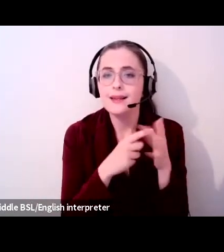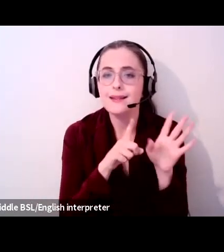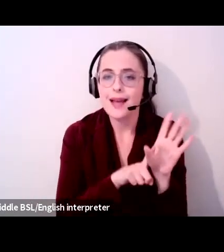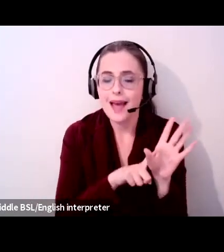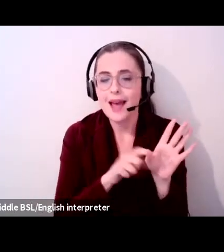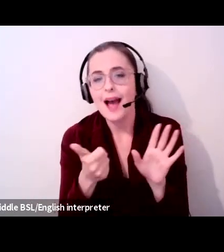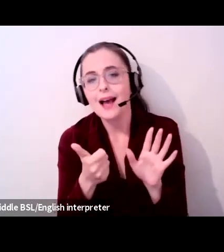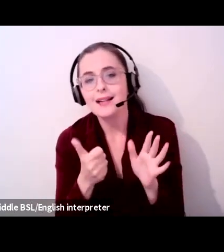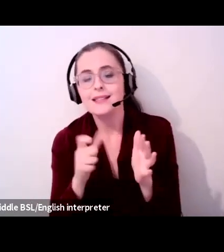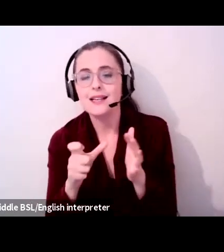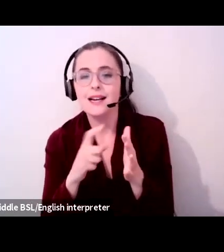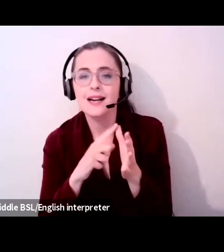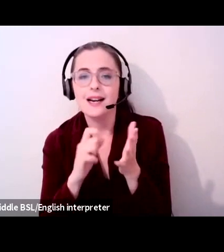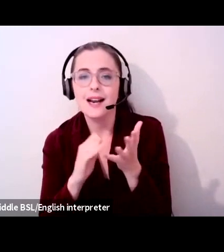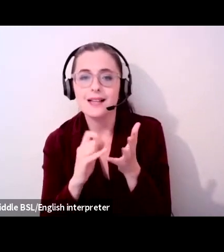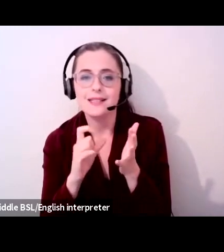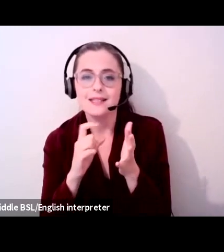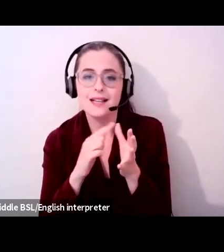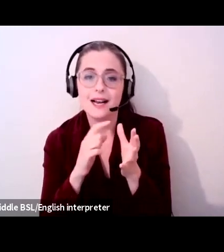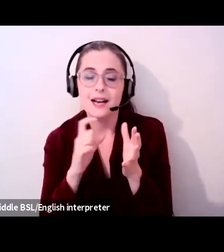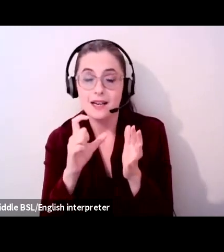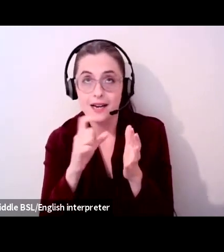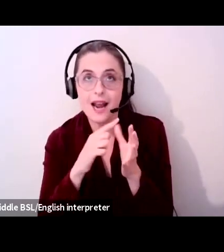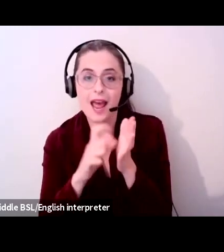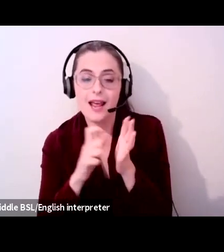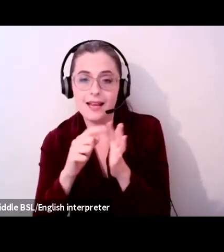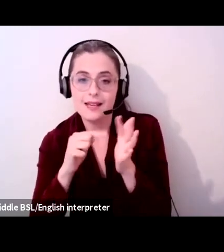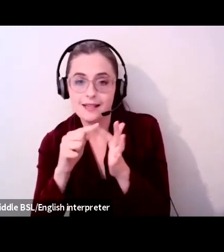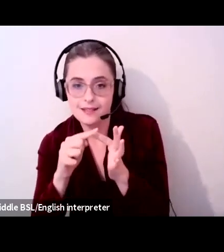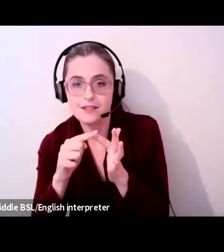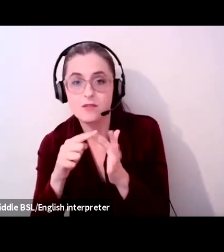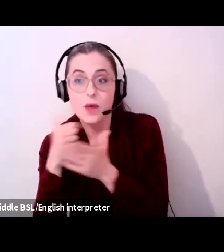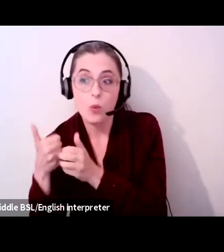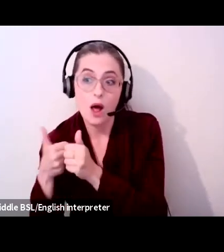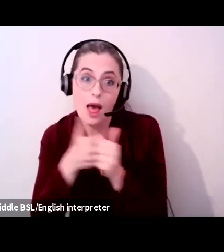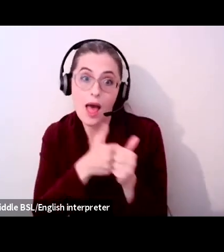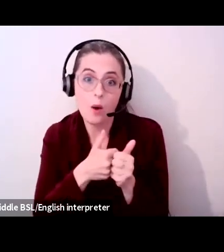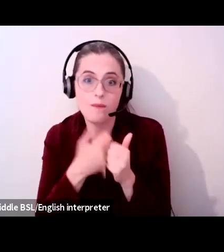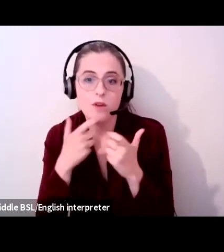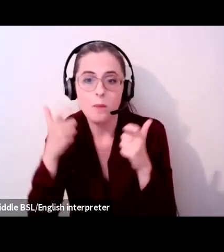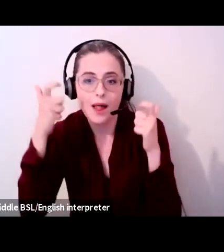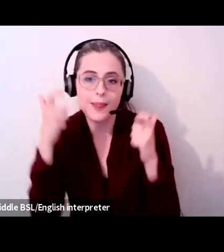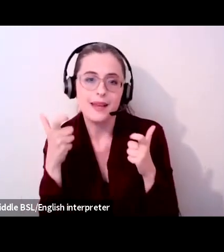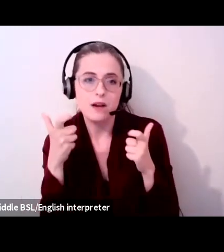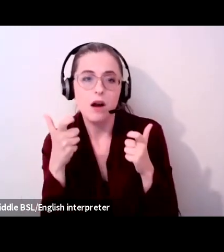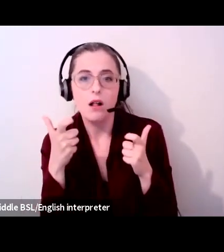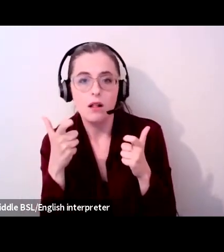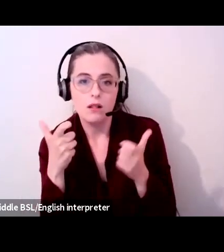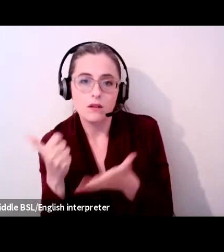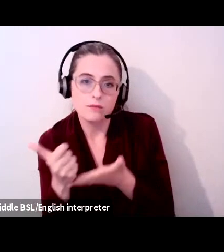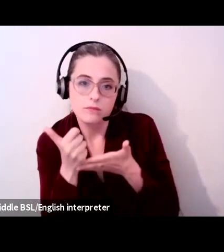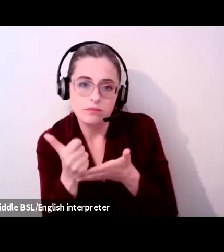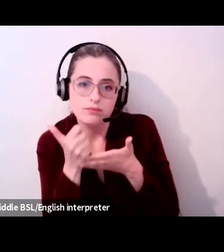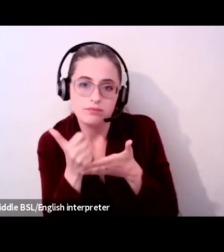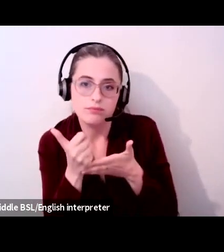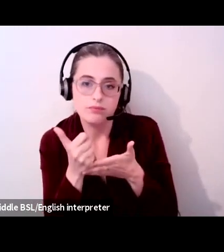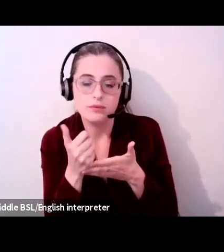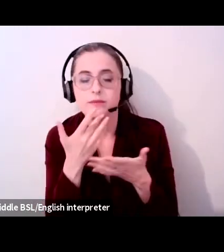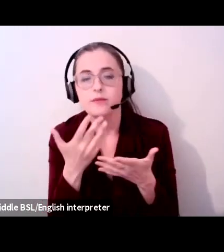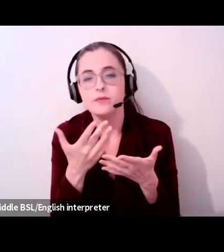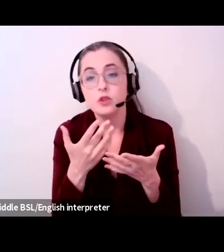Cascader that help from a legal side to implement the judgment. So it might be